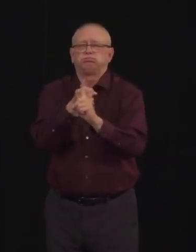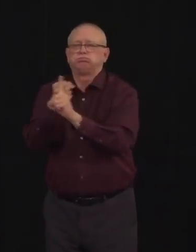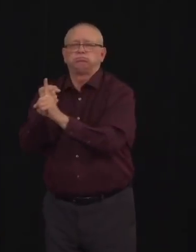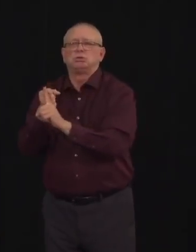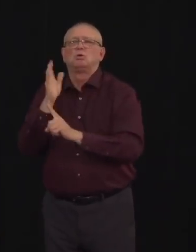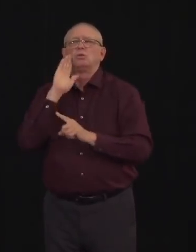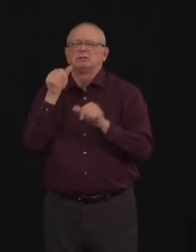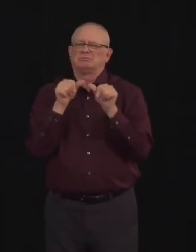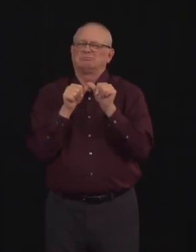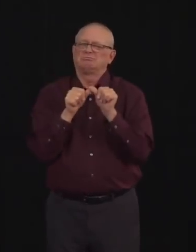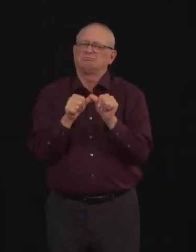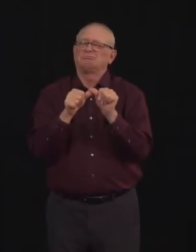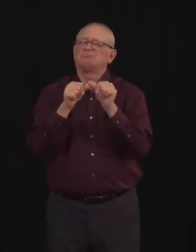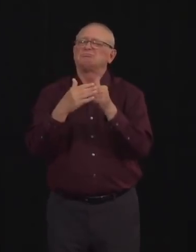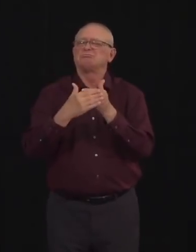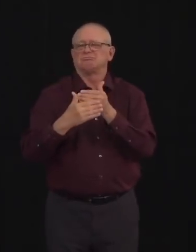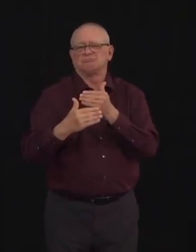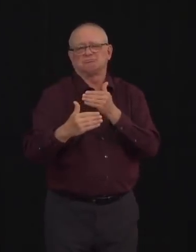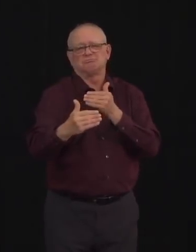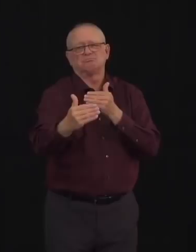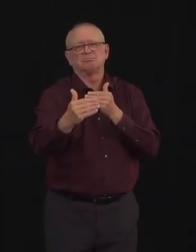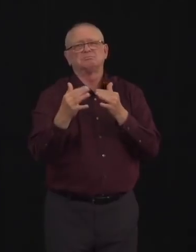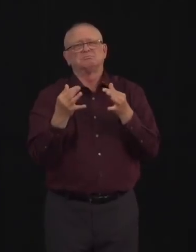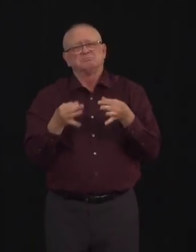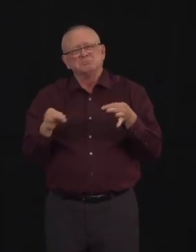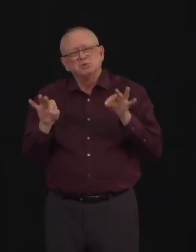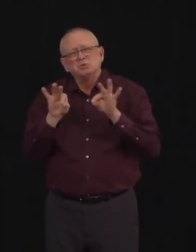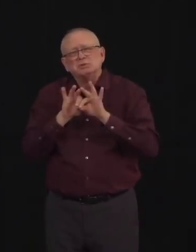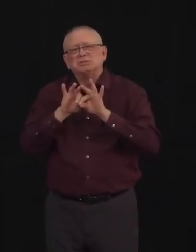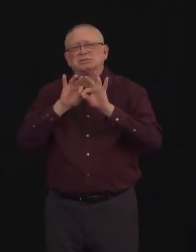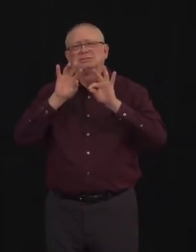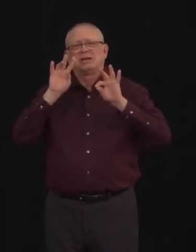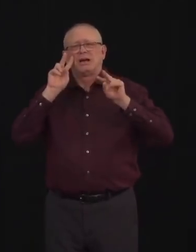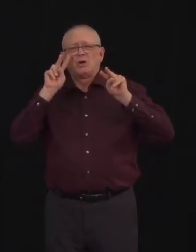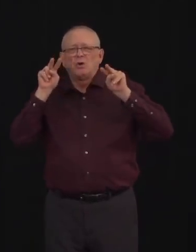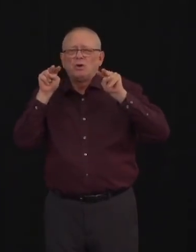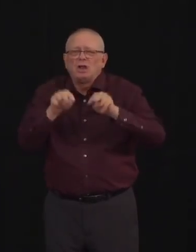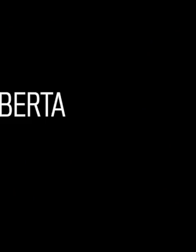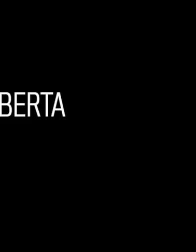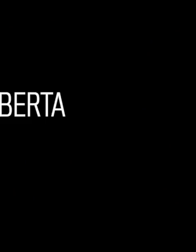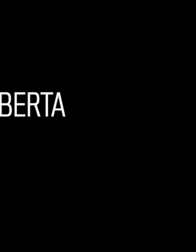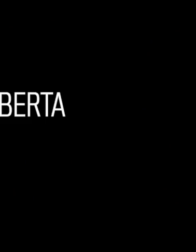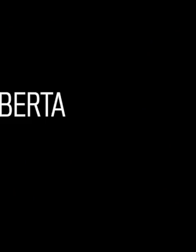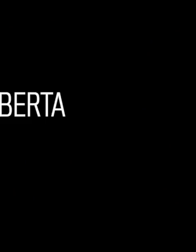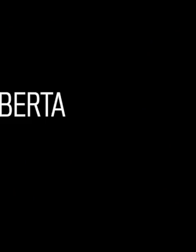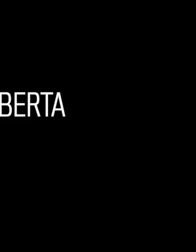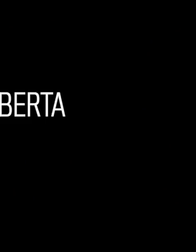must be part of our new normal as much as regular hand washing and staying home when we are sick.